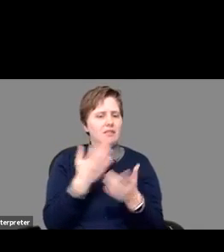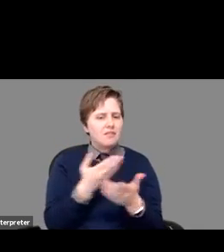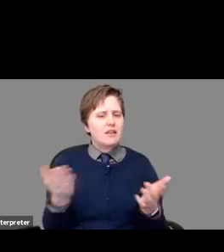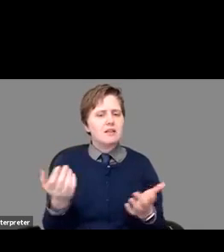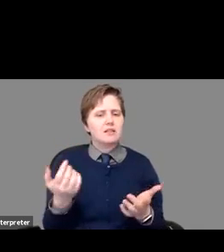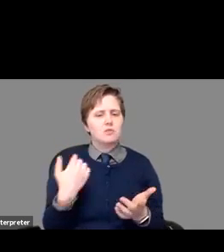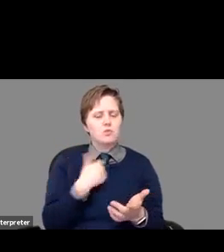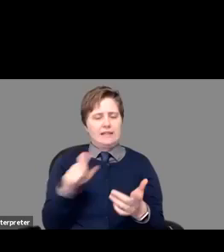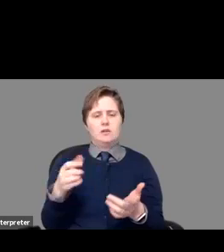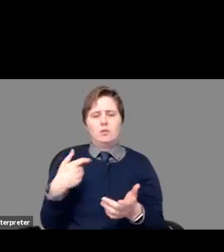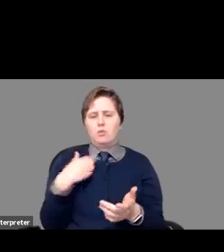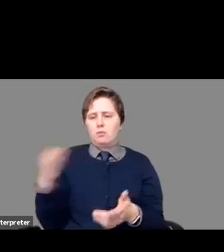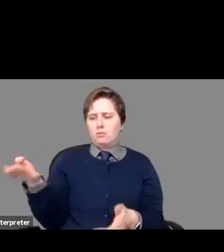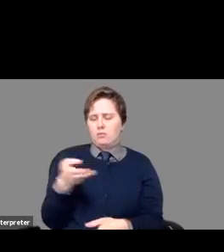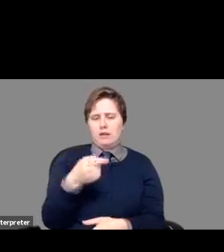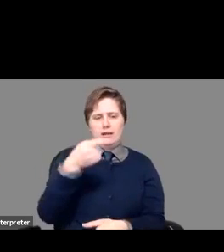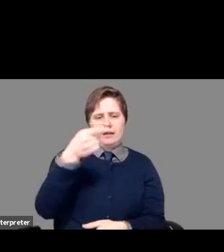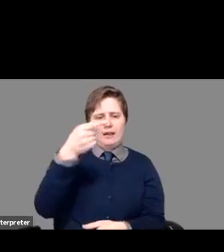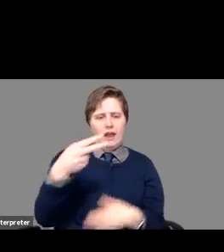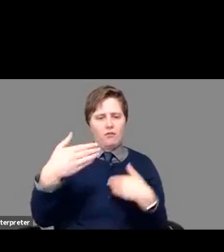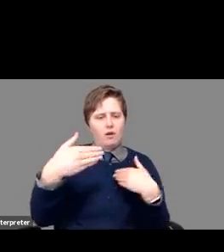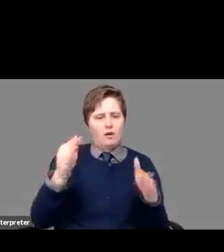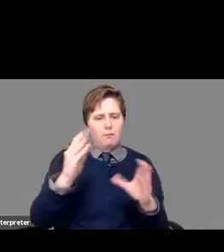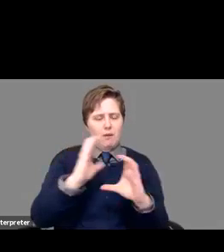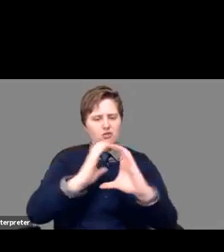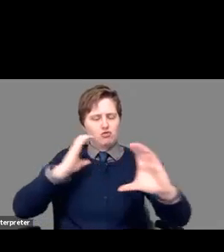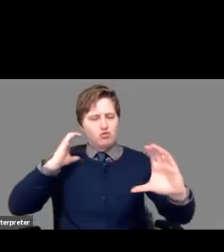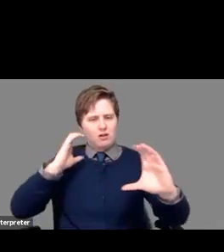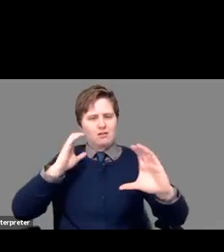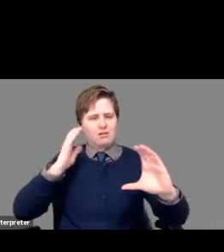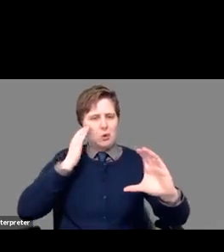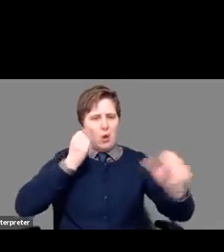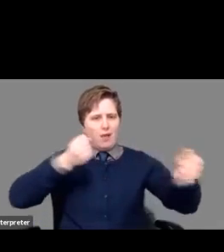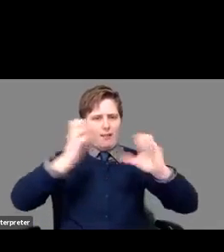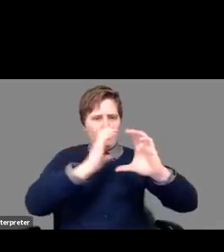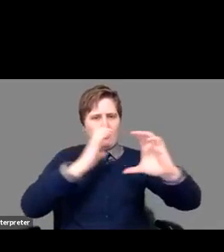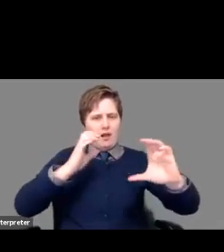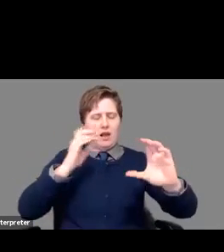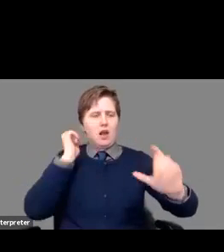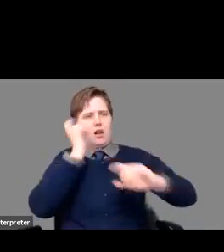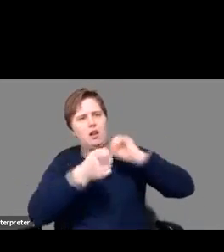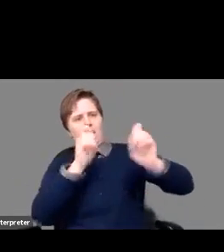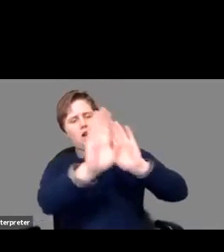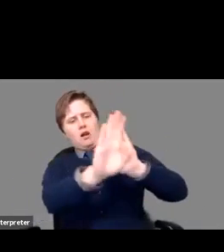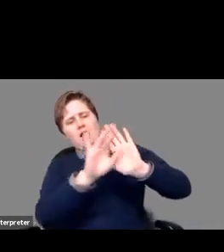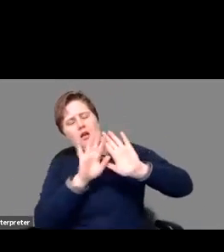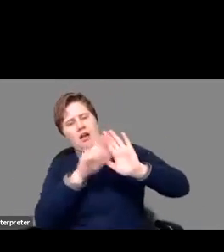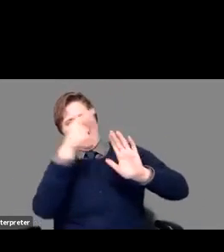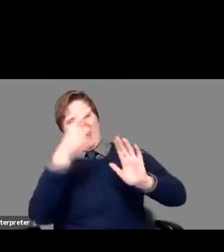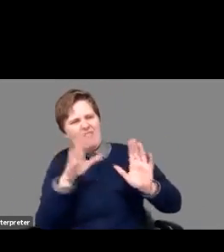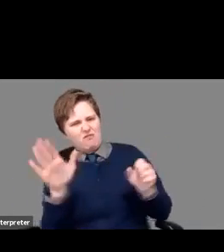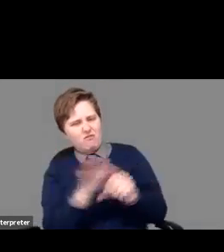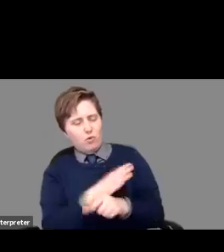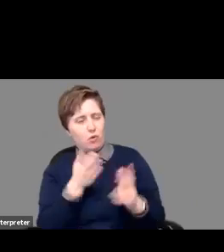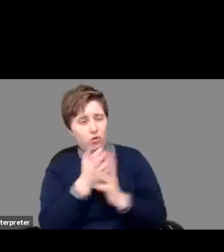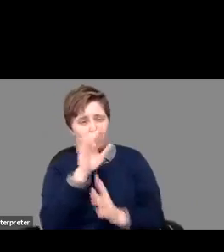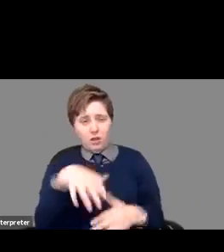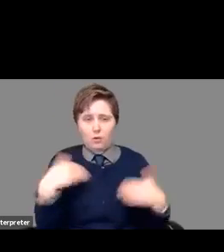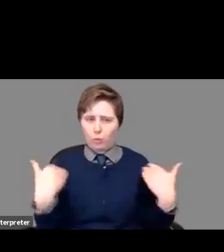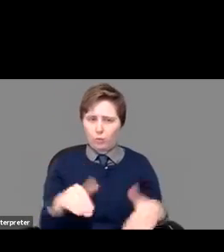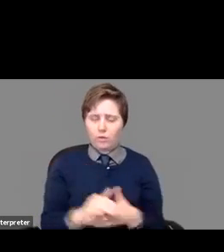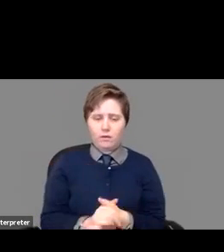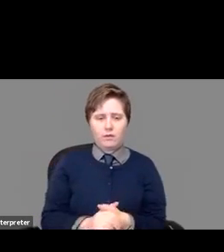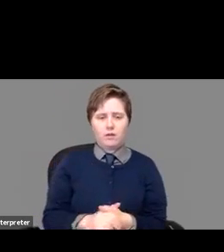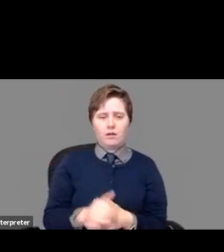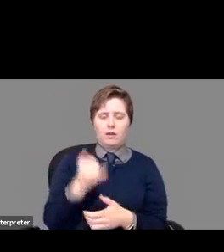we brought a half of a box truck full of items that were donated through that. So from hard goods,